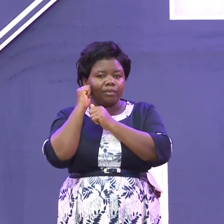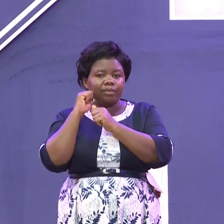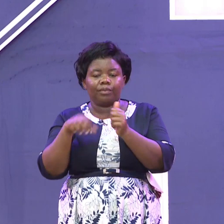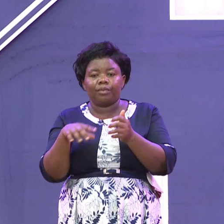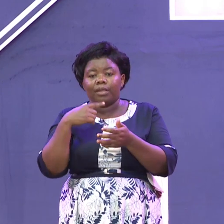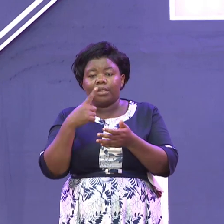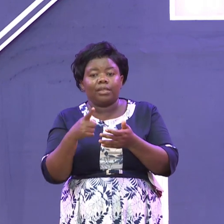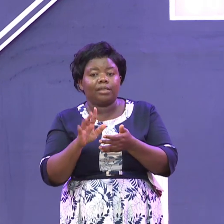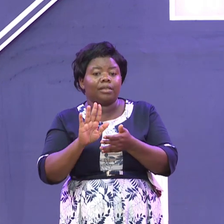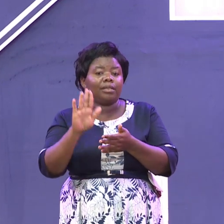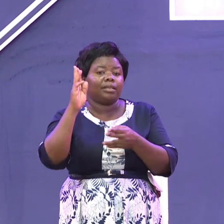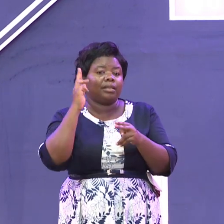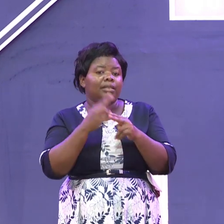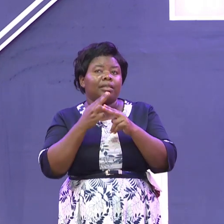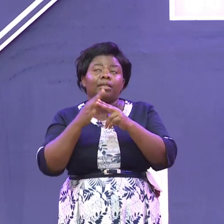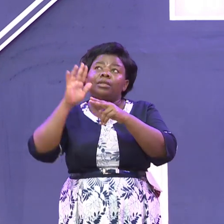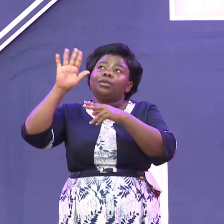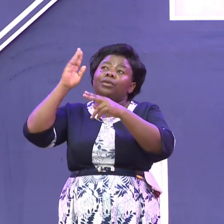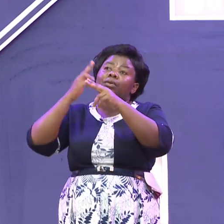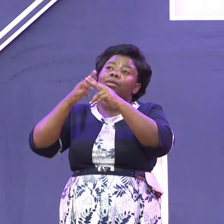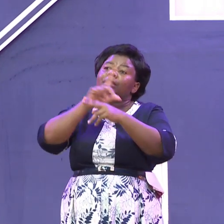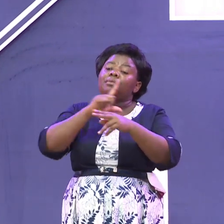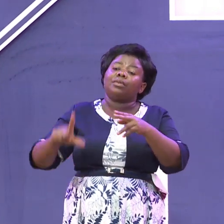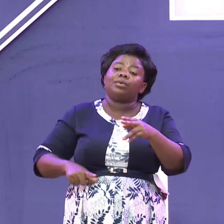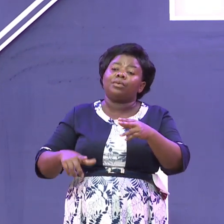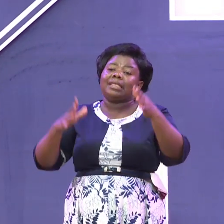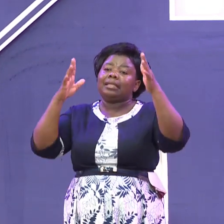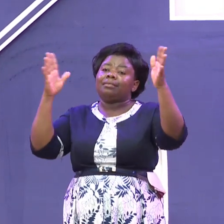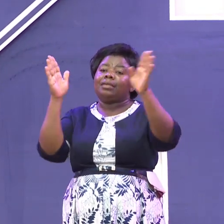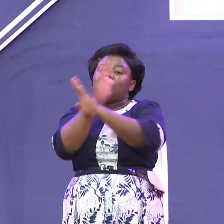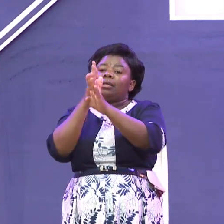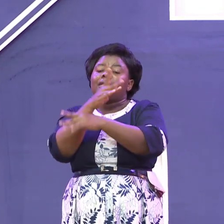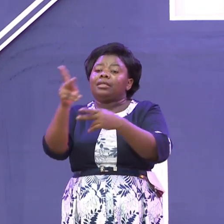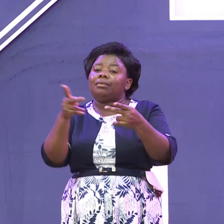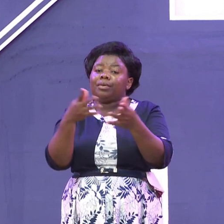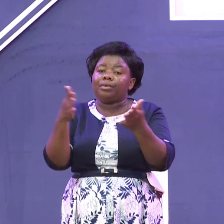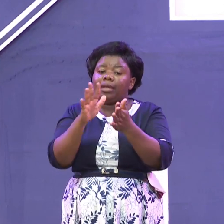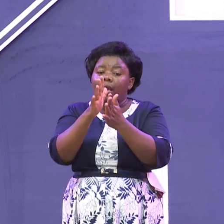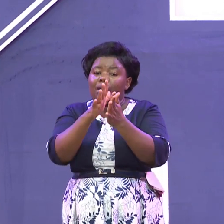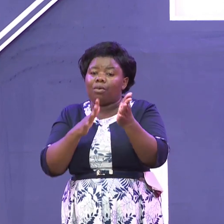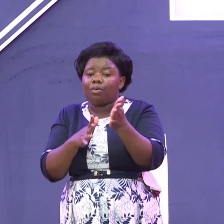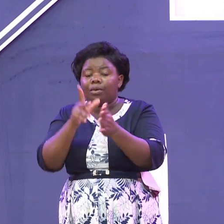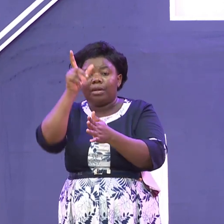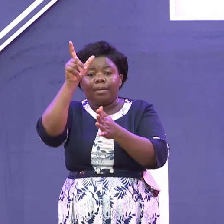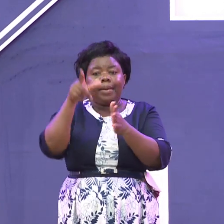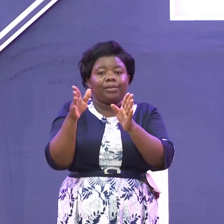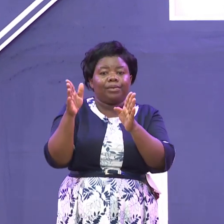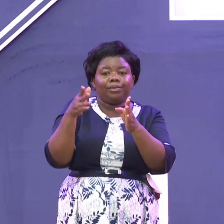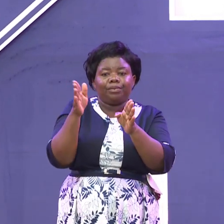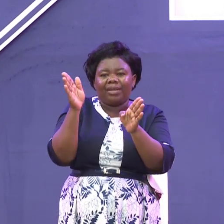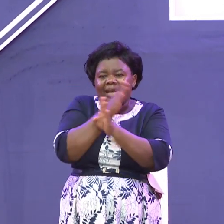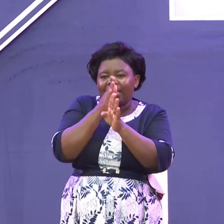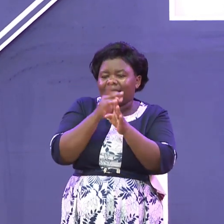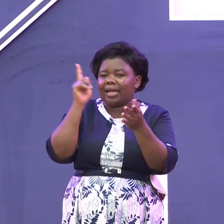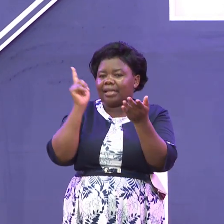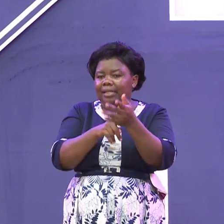Ligamba nti linnya lyo Mukama kigo ky'amaanyi omutuukirivu mwaddukira omwo n'afuna emirembe.